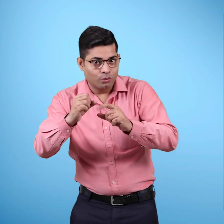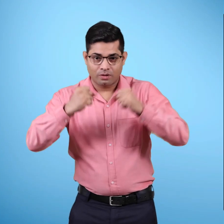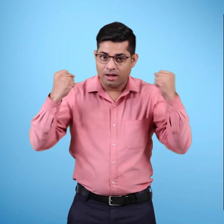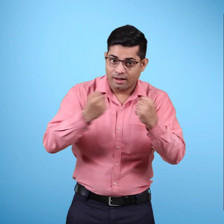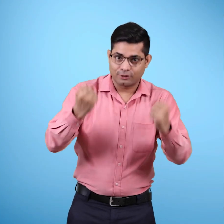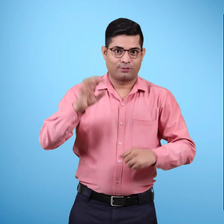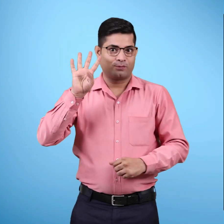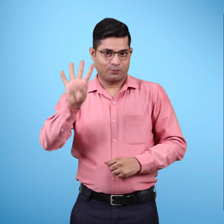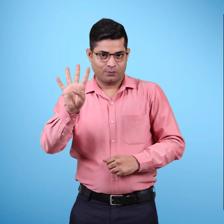Activity 4.